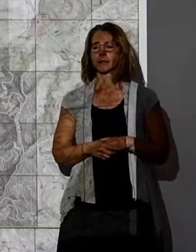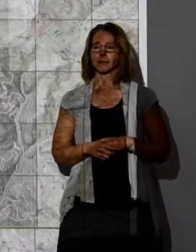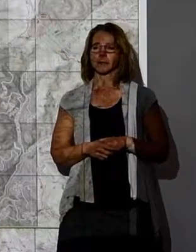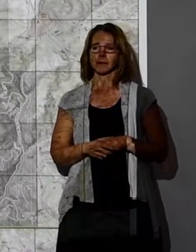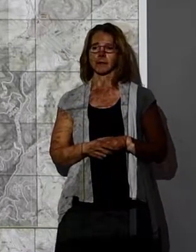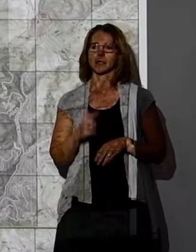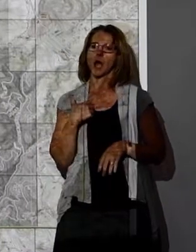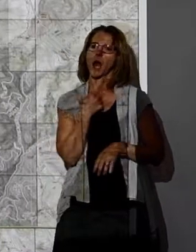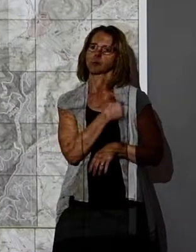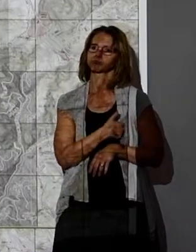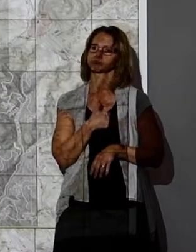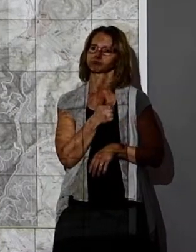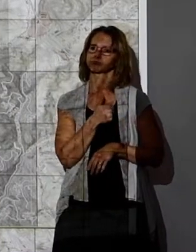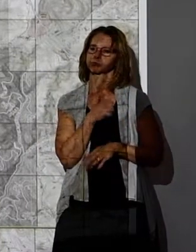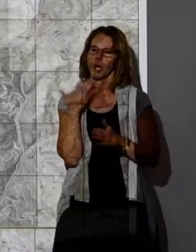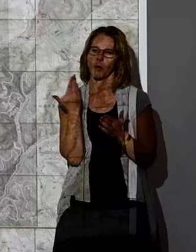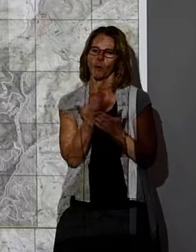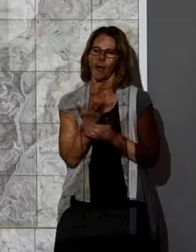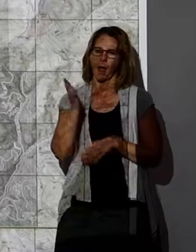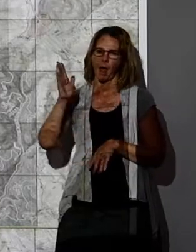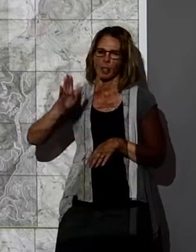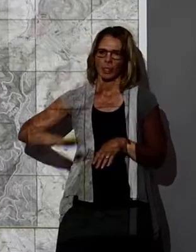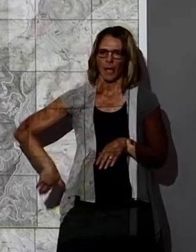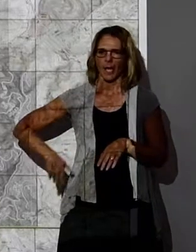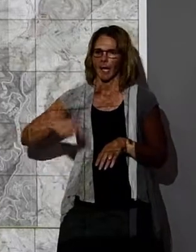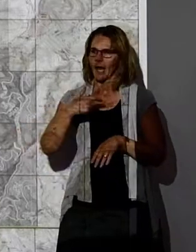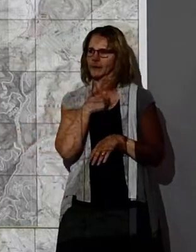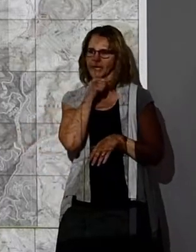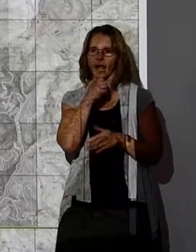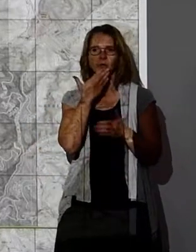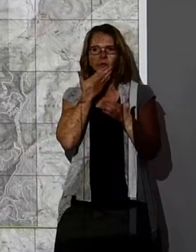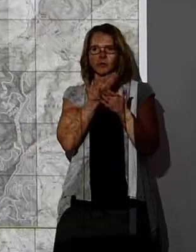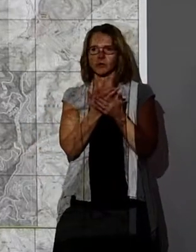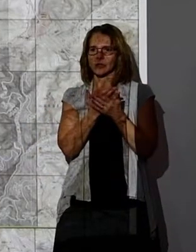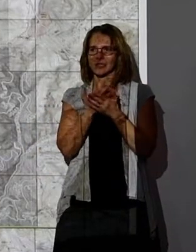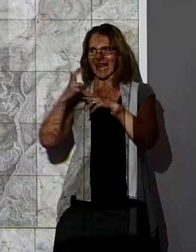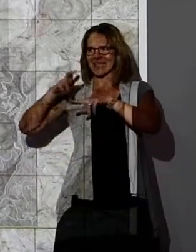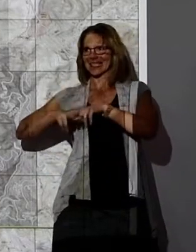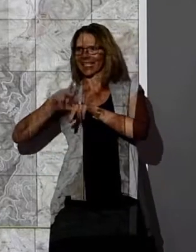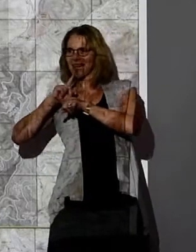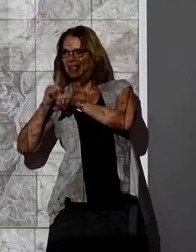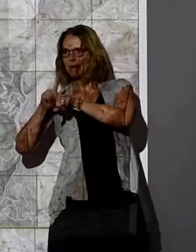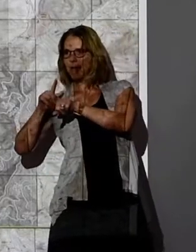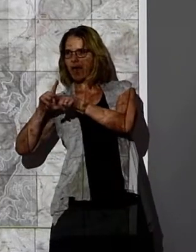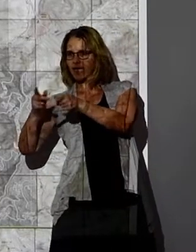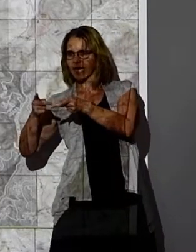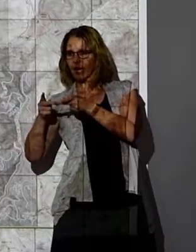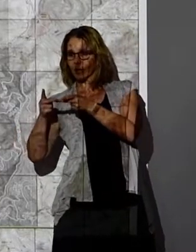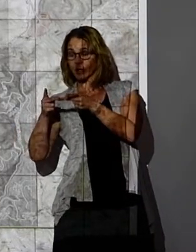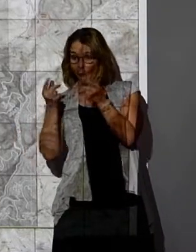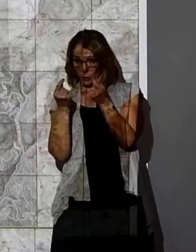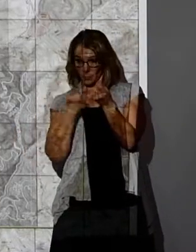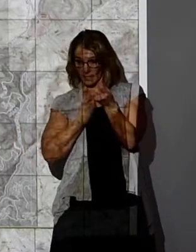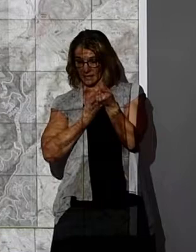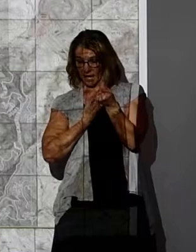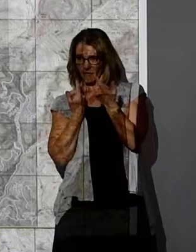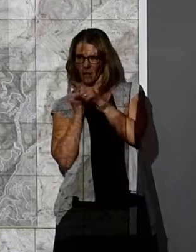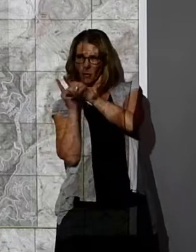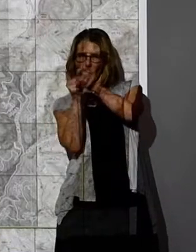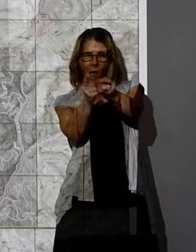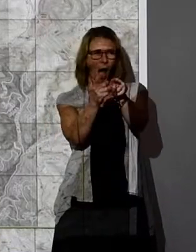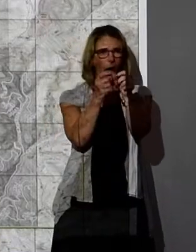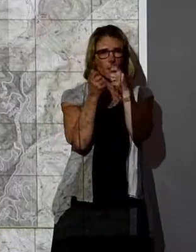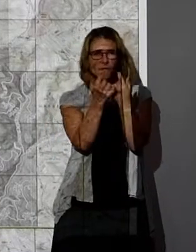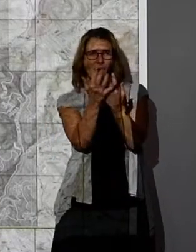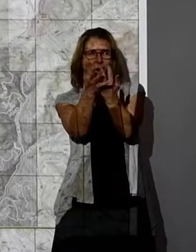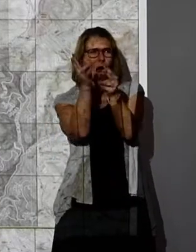I apologize for being late. I'm not very good at sitting in a command post, so I was out up Bridger Canyon checking things out.